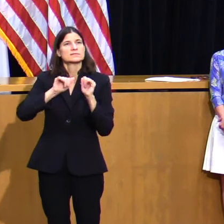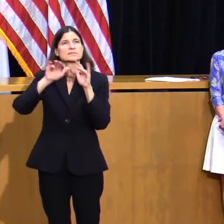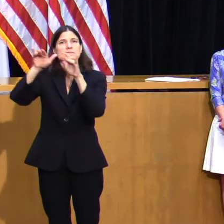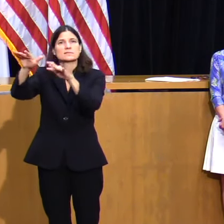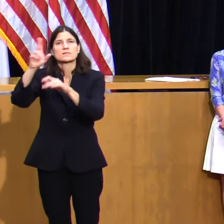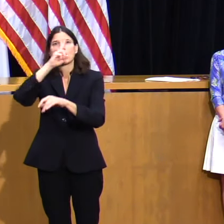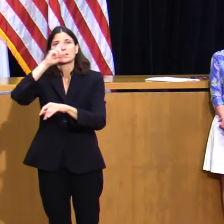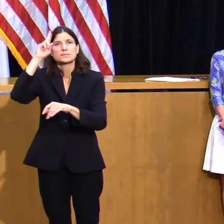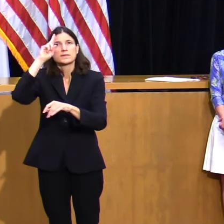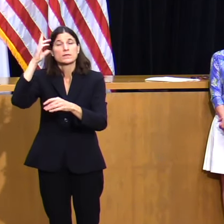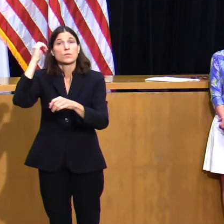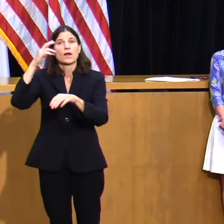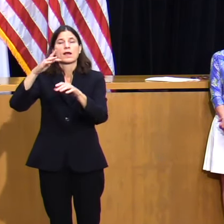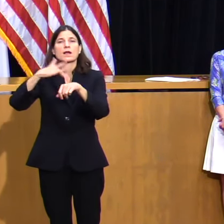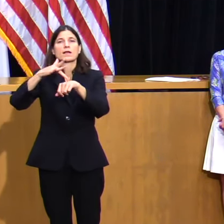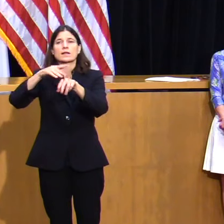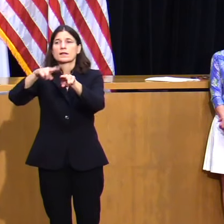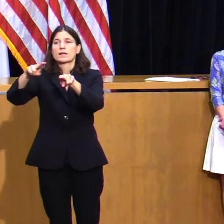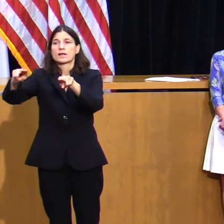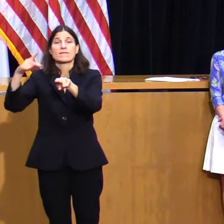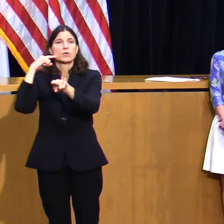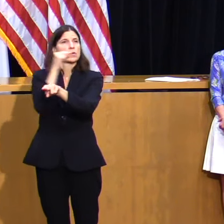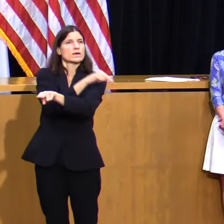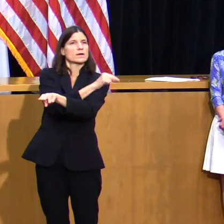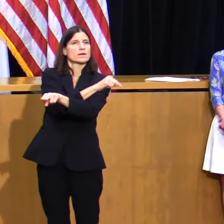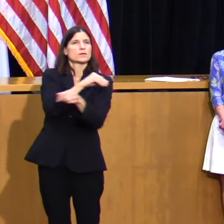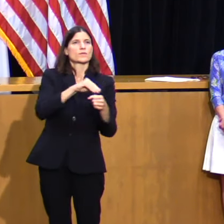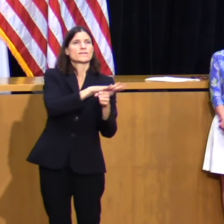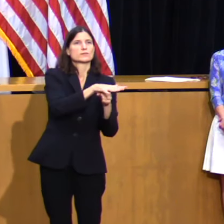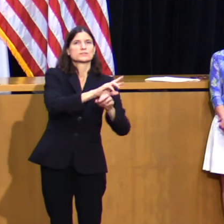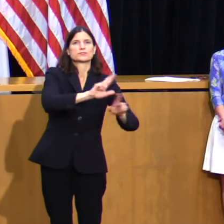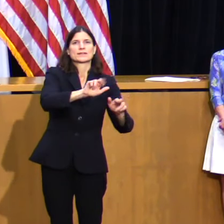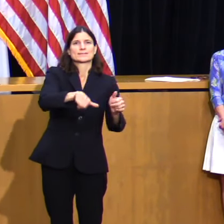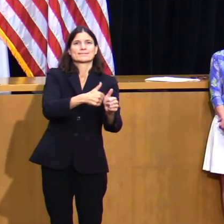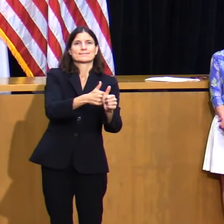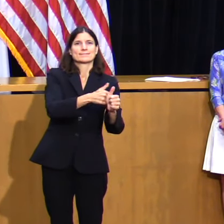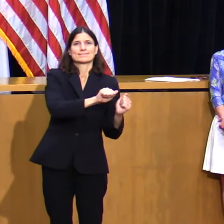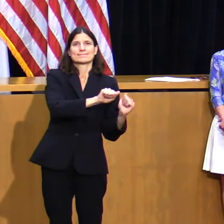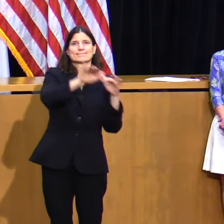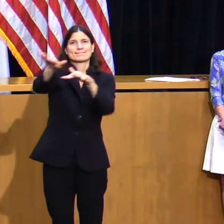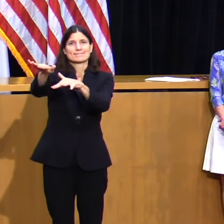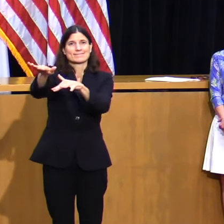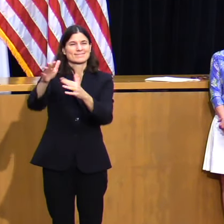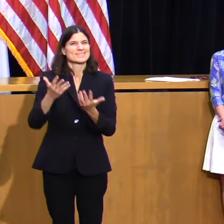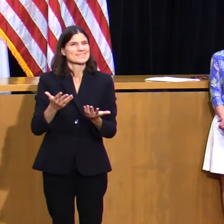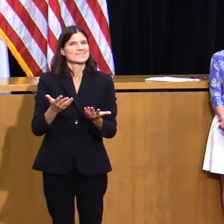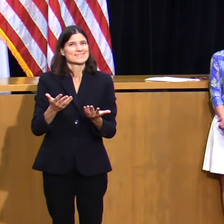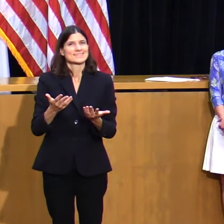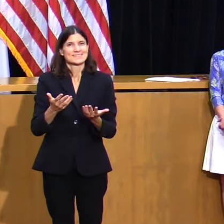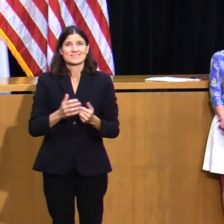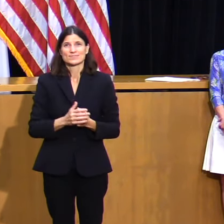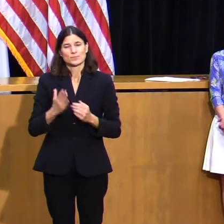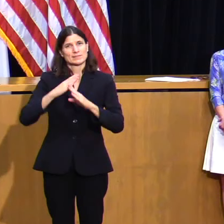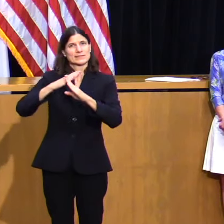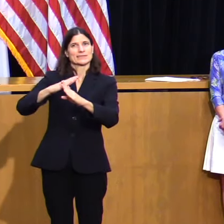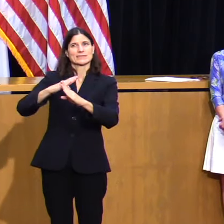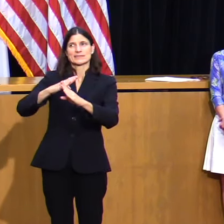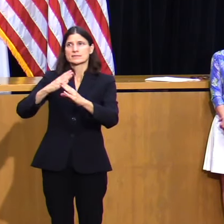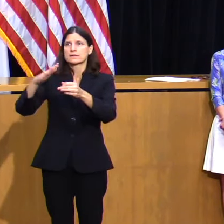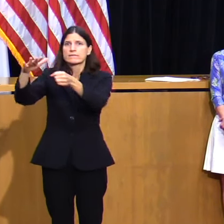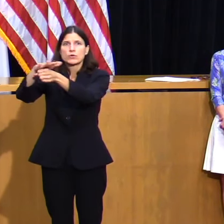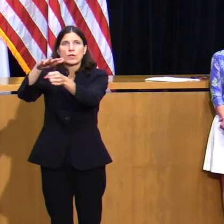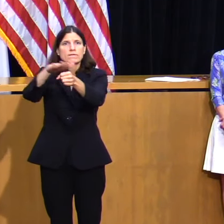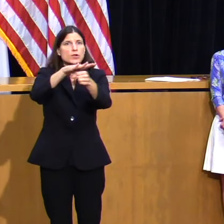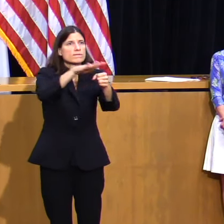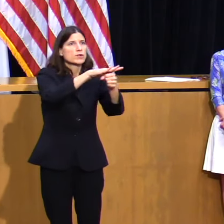we'll have to actually serve the people who do have COVID, and more importantly, the work associated with trying to figure out